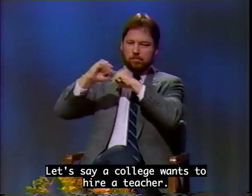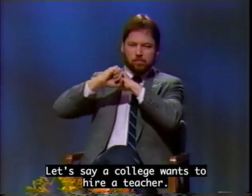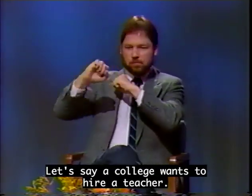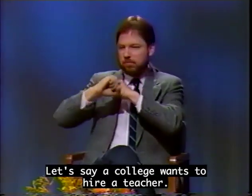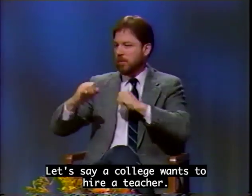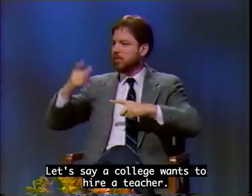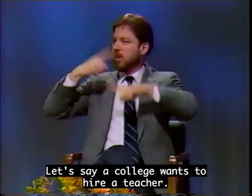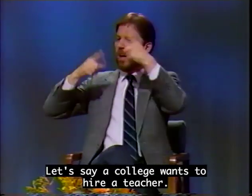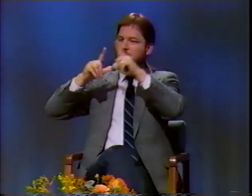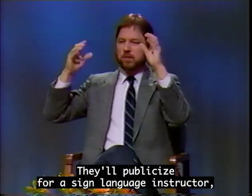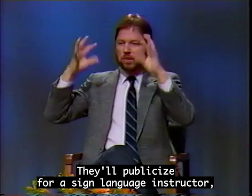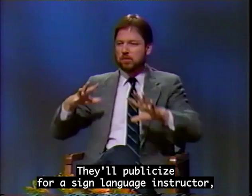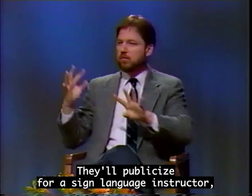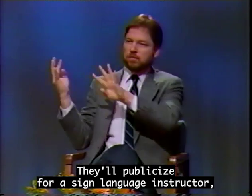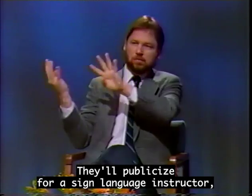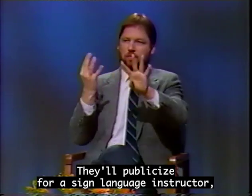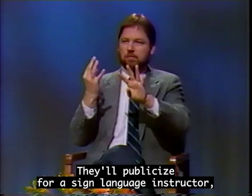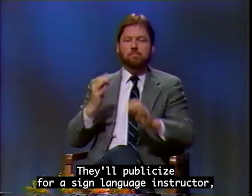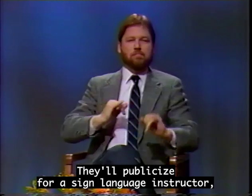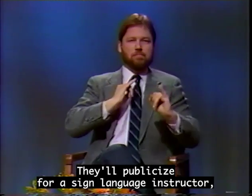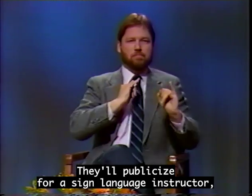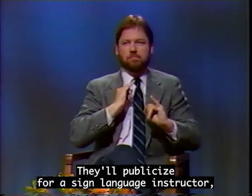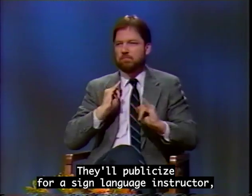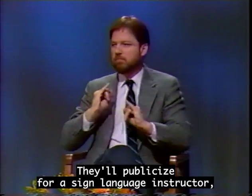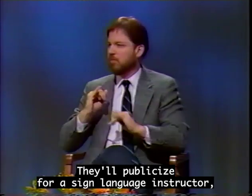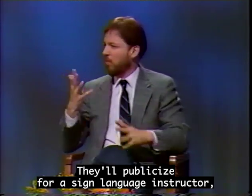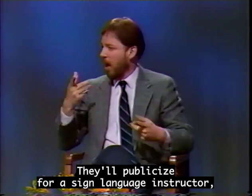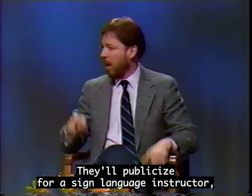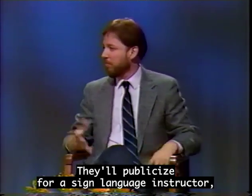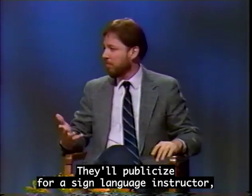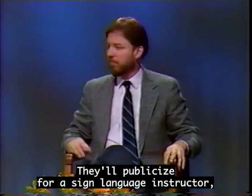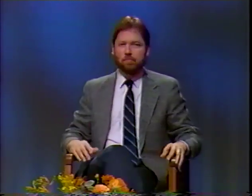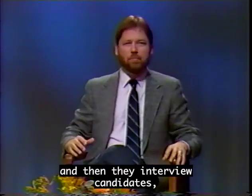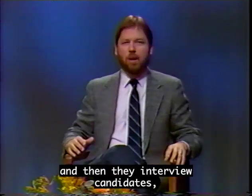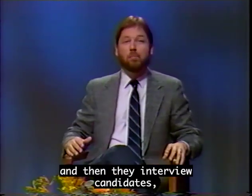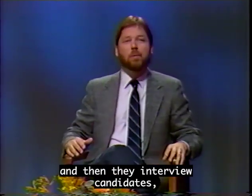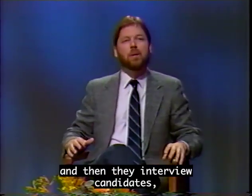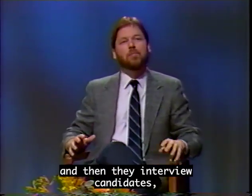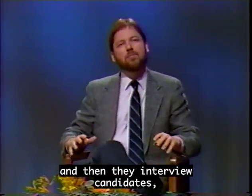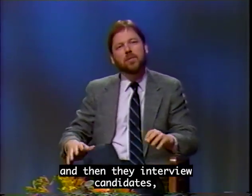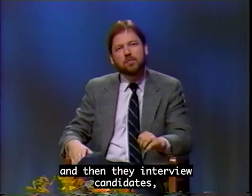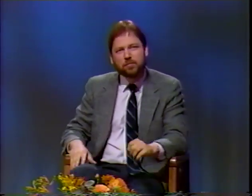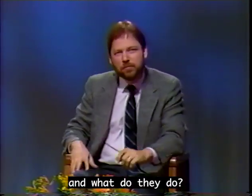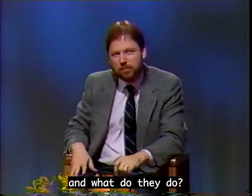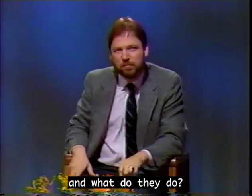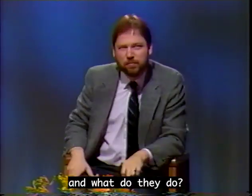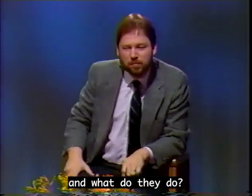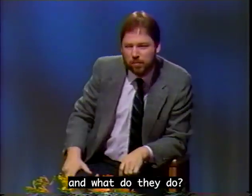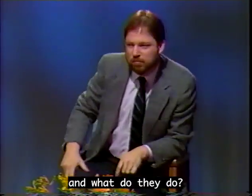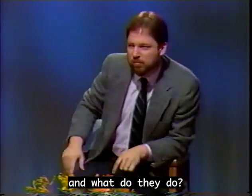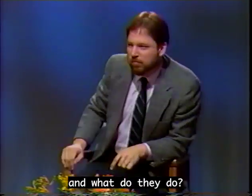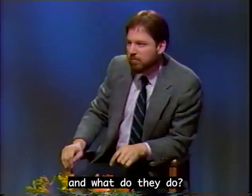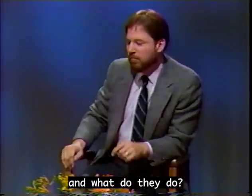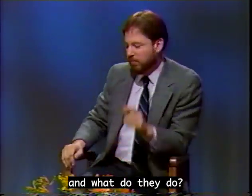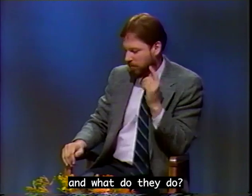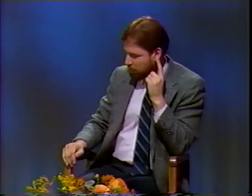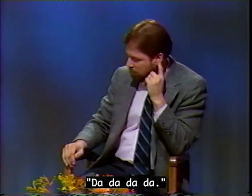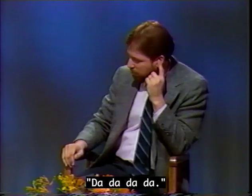hire a teacher. They'll publicize that for a sign language instructor, and then they interview candidates, and what do?